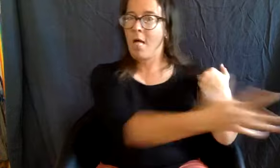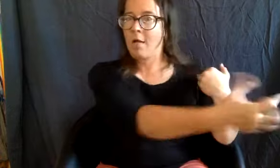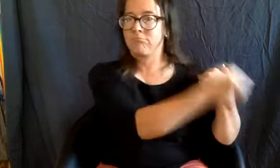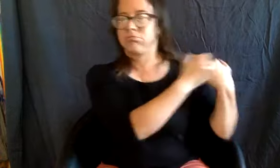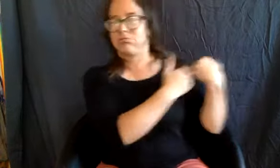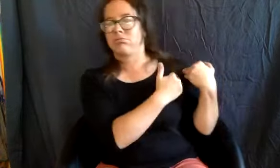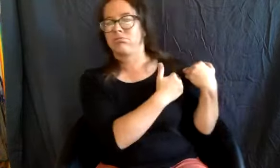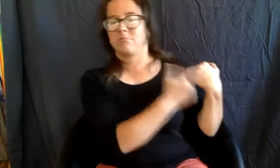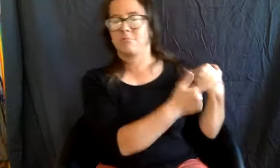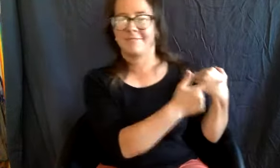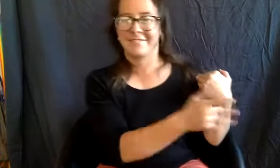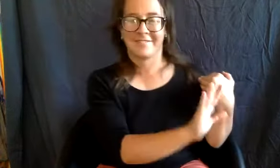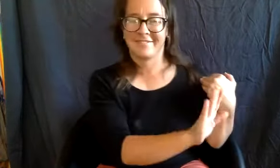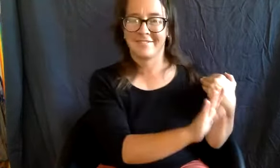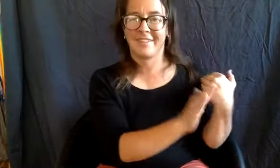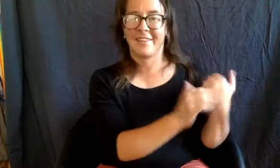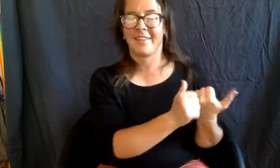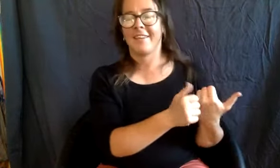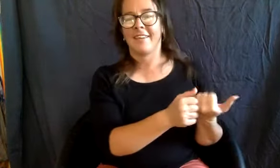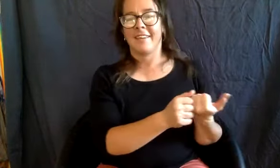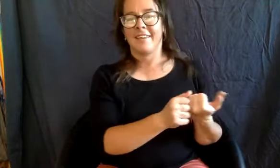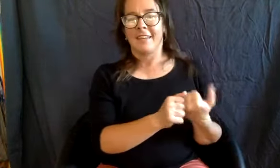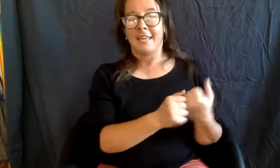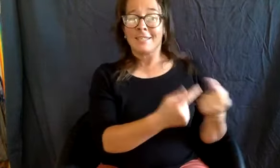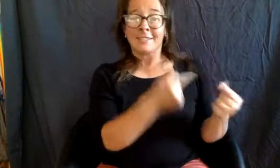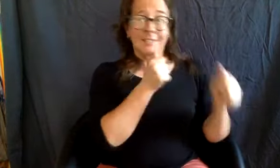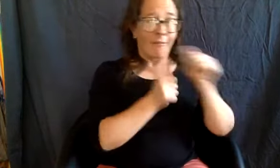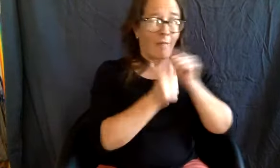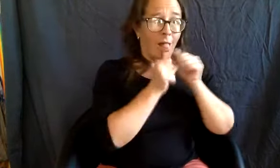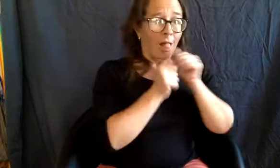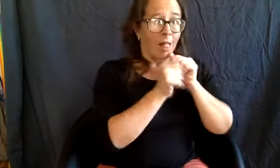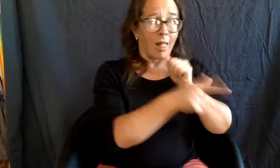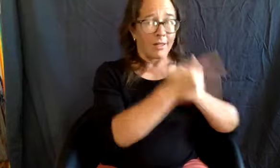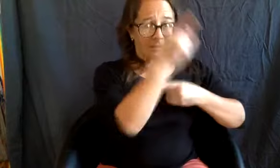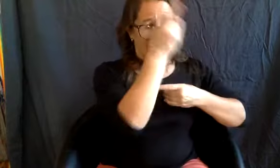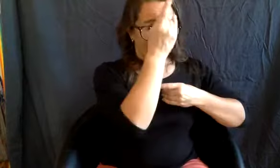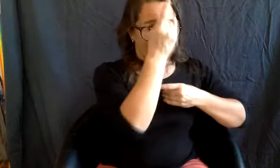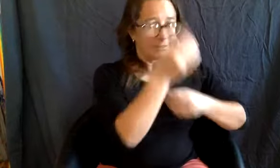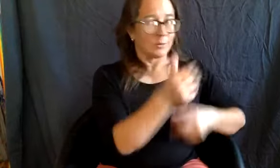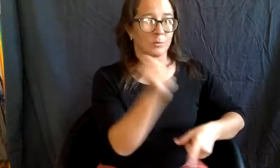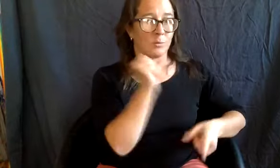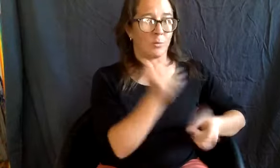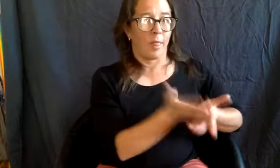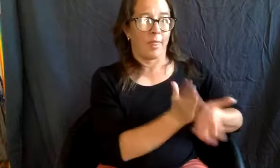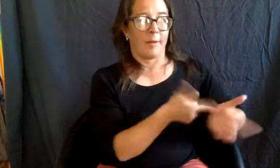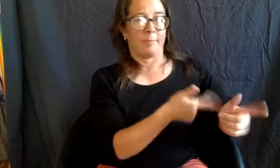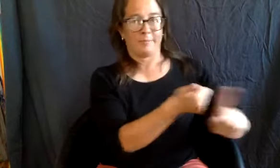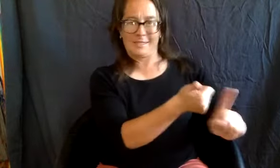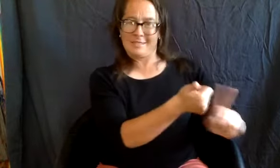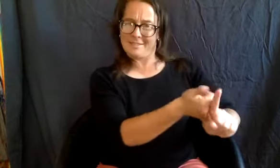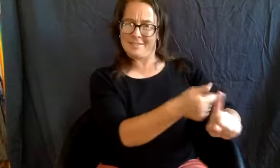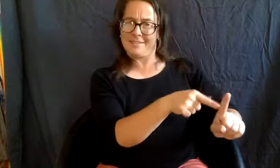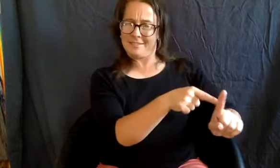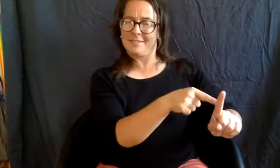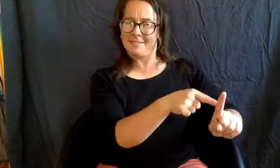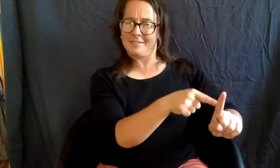not. Those aren't just words on a page to suck us in. That's the truth, but we're the ones that have to